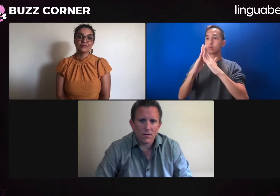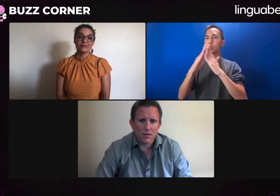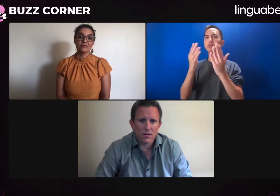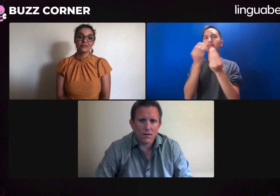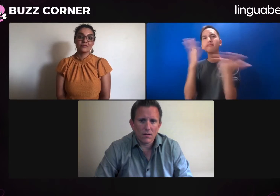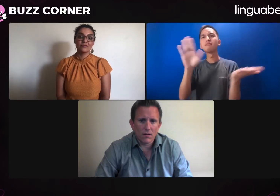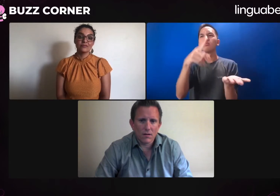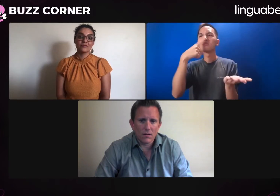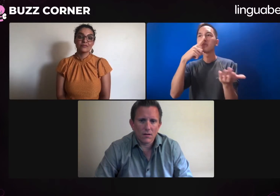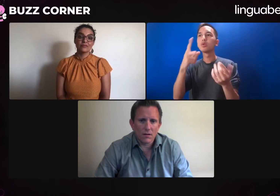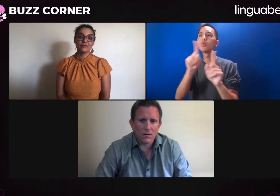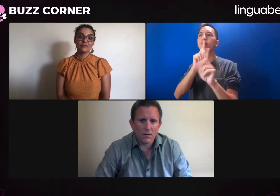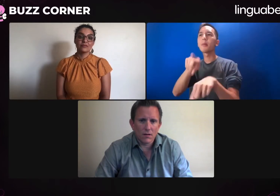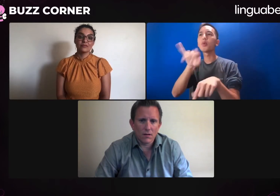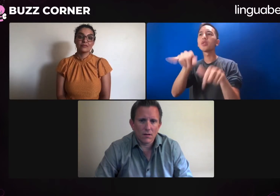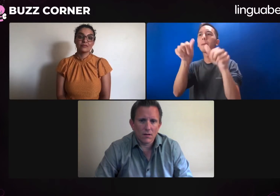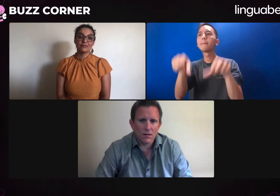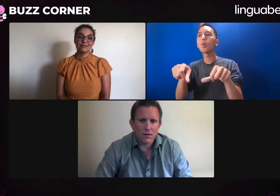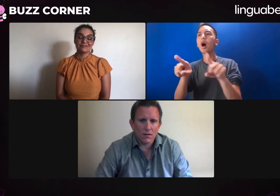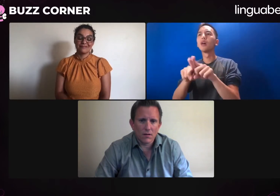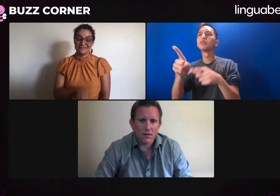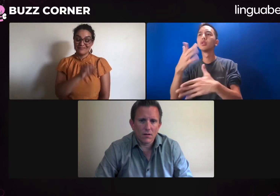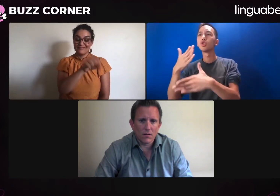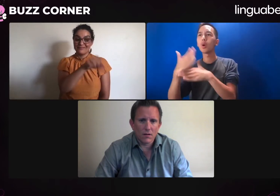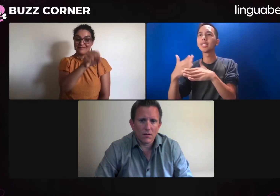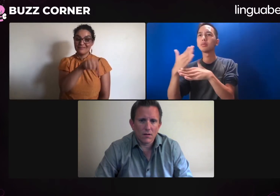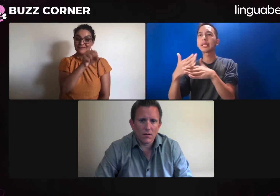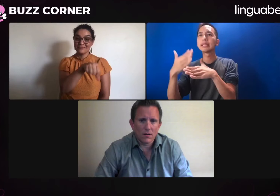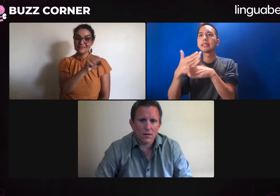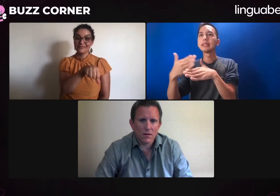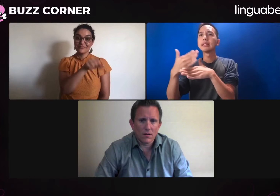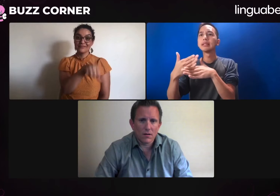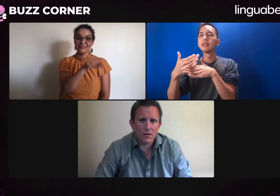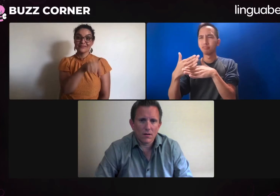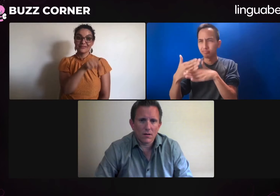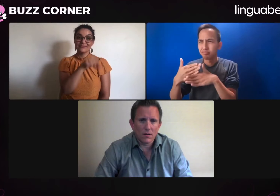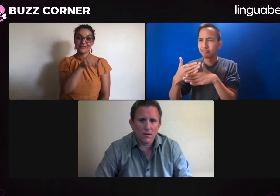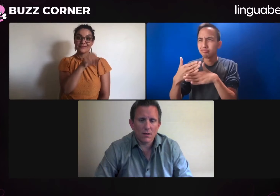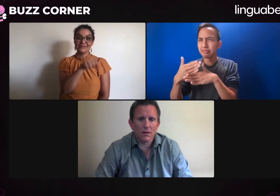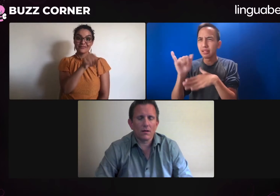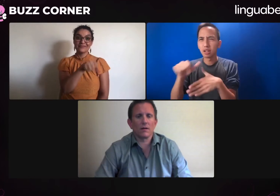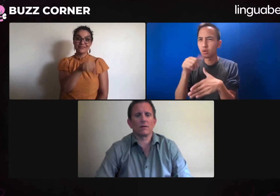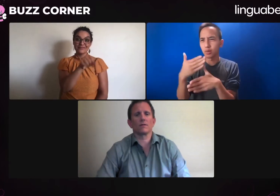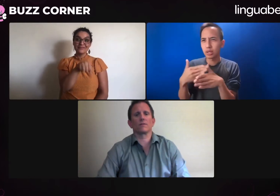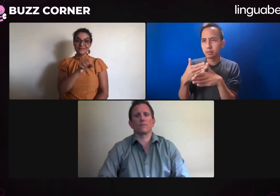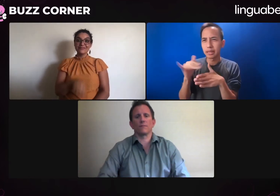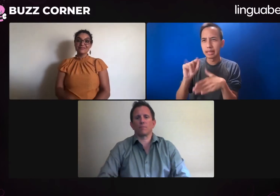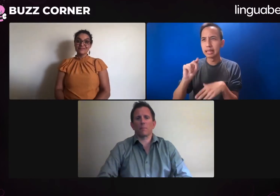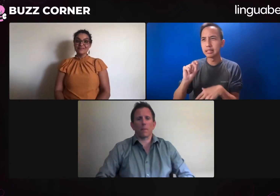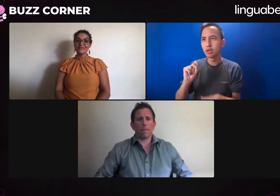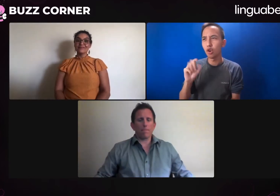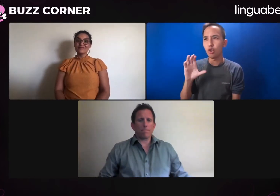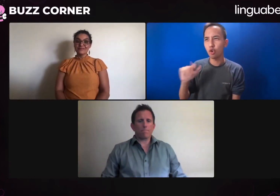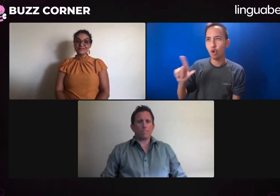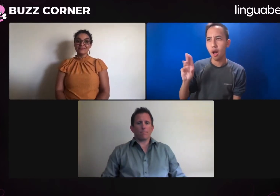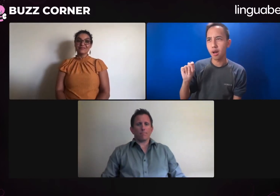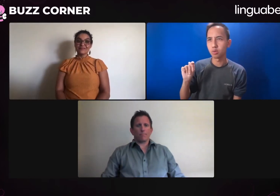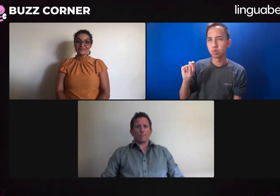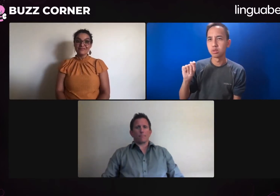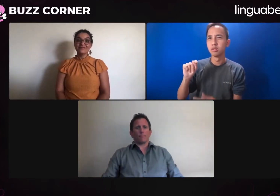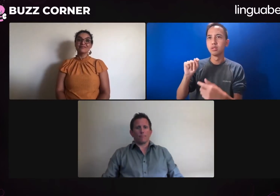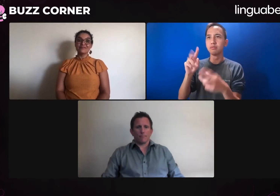around and telling the whole community, hey, can you respond to that post, and say that,